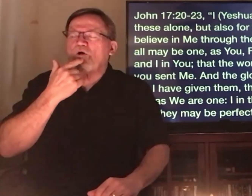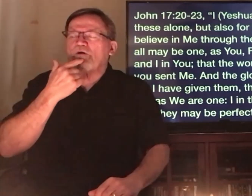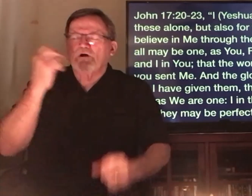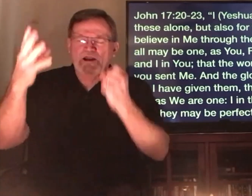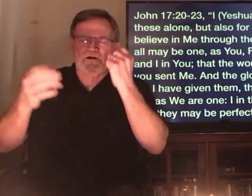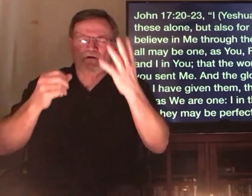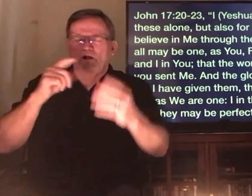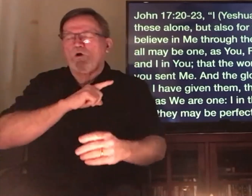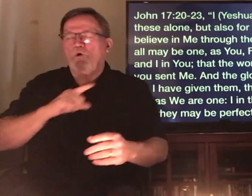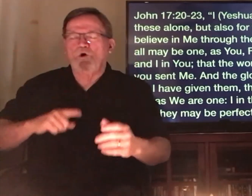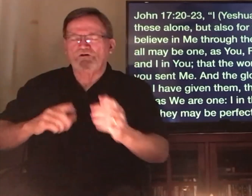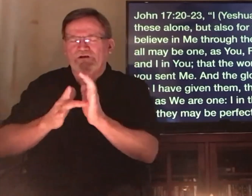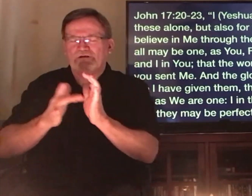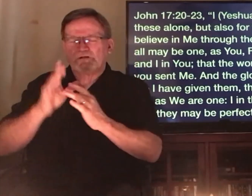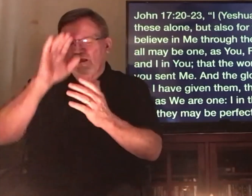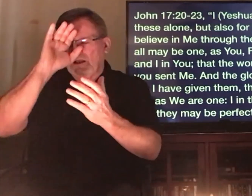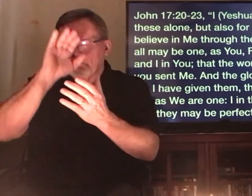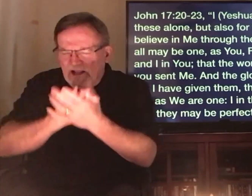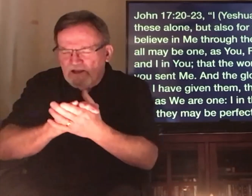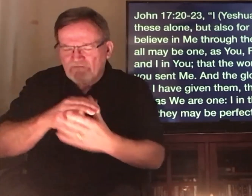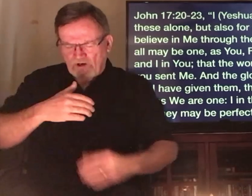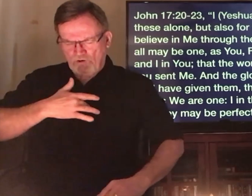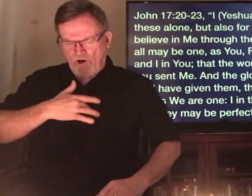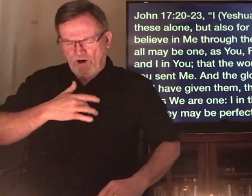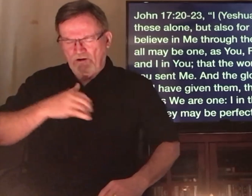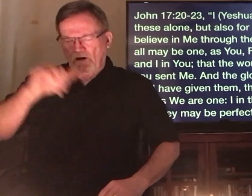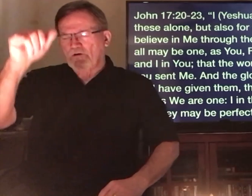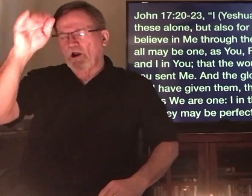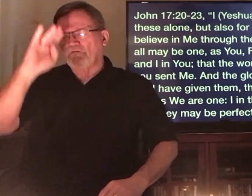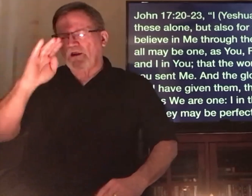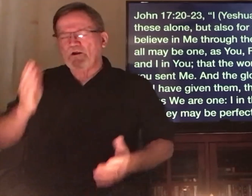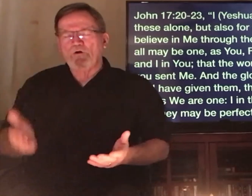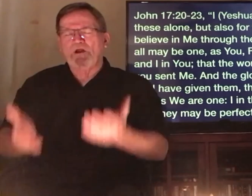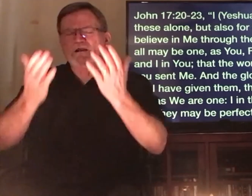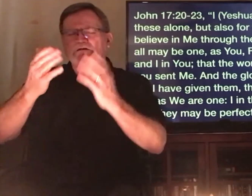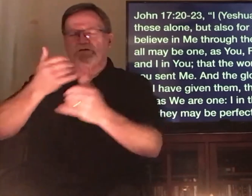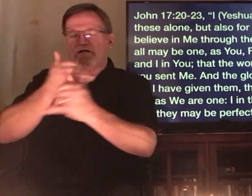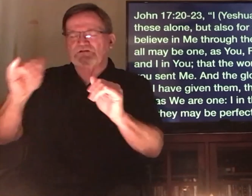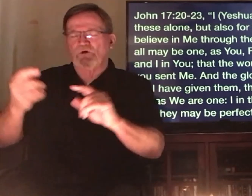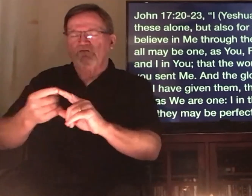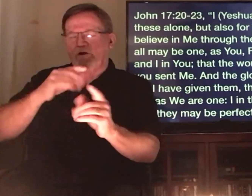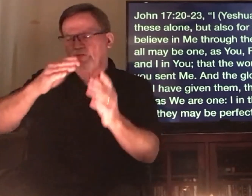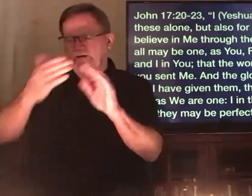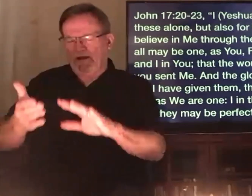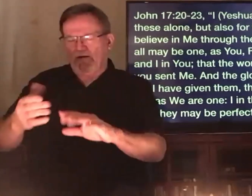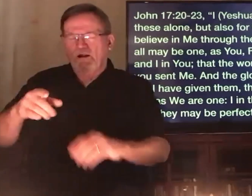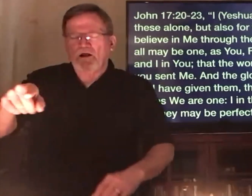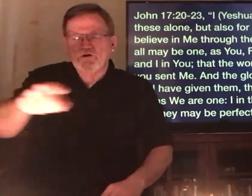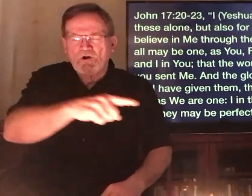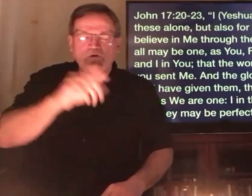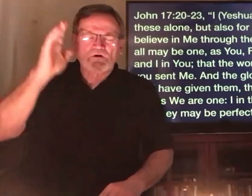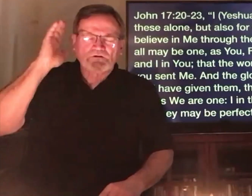them, and you in me, that they may be